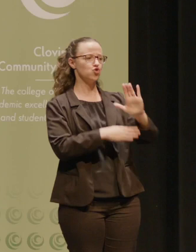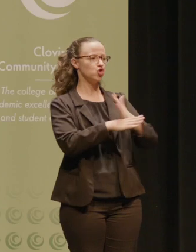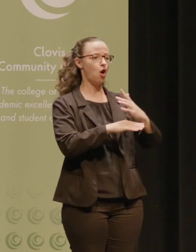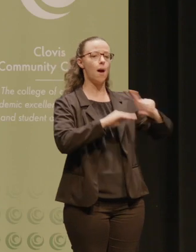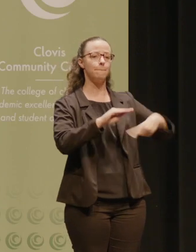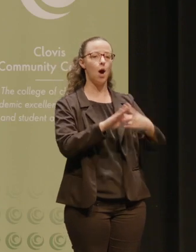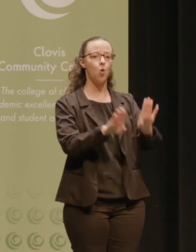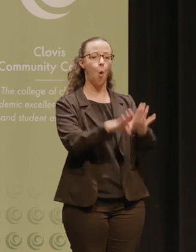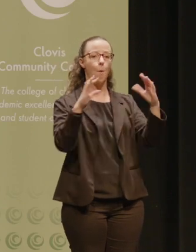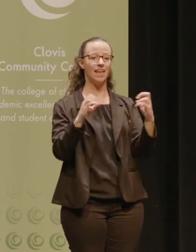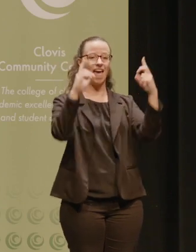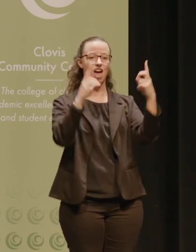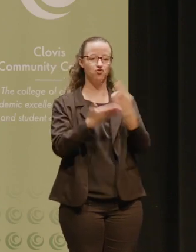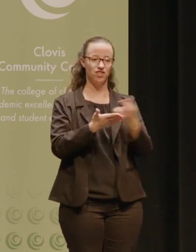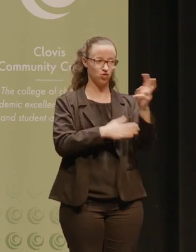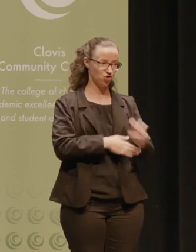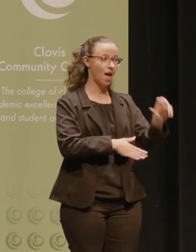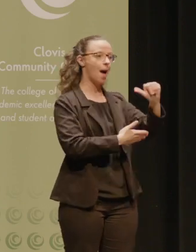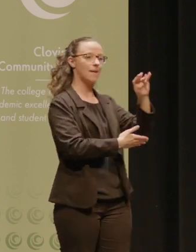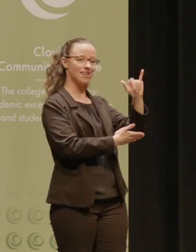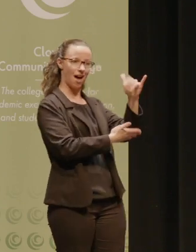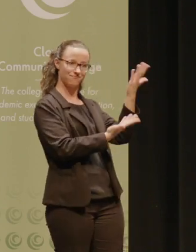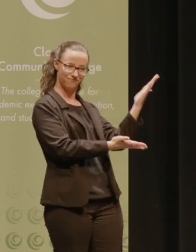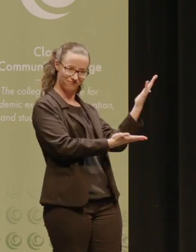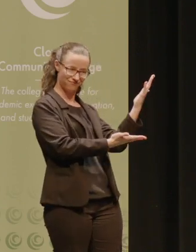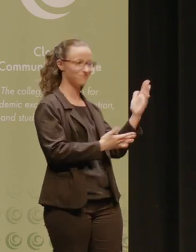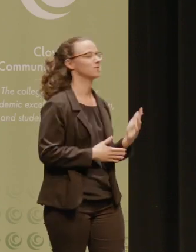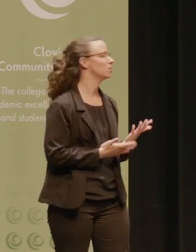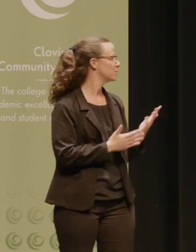open educational resources journey. Please welcome Amanda Tainter.